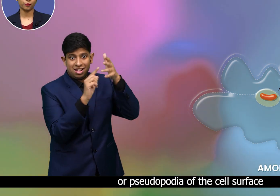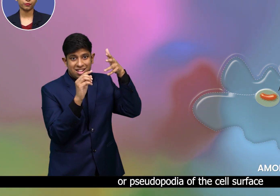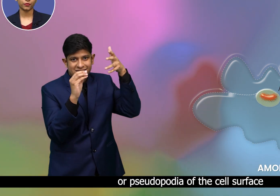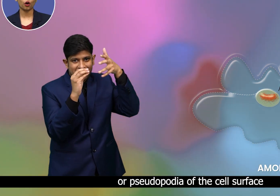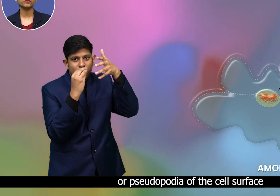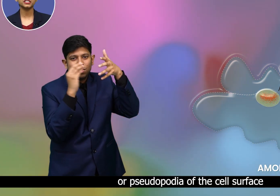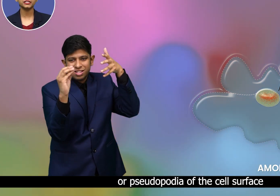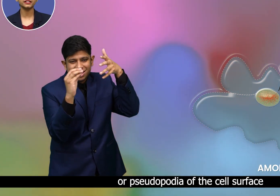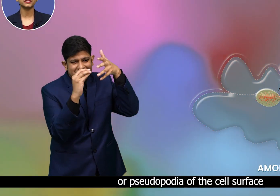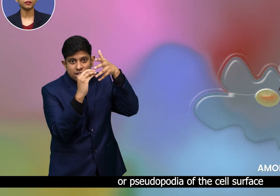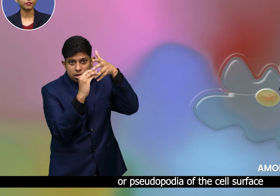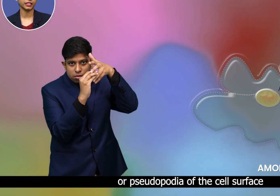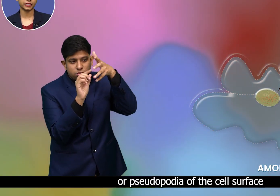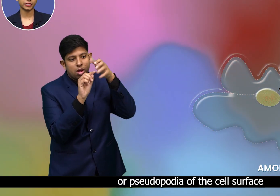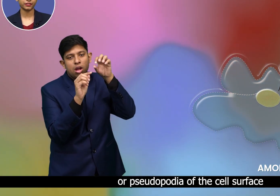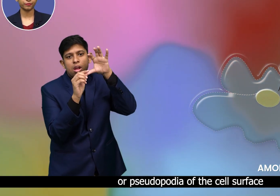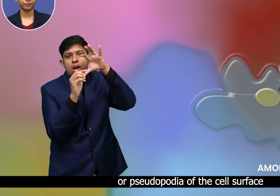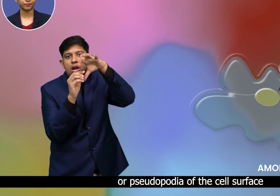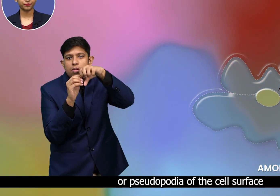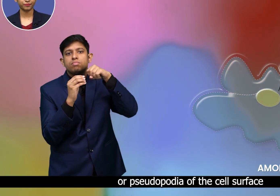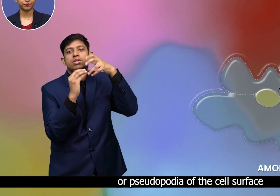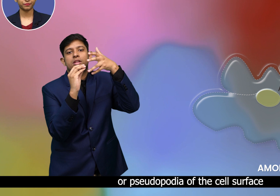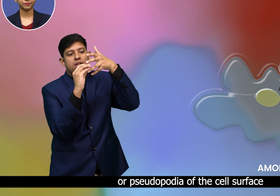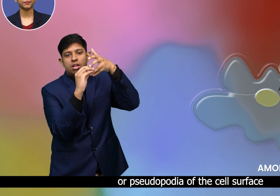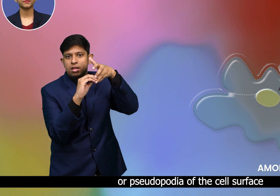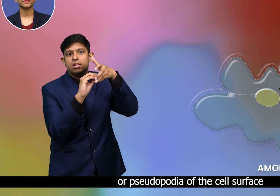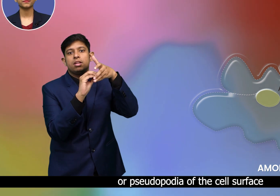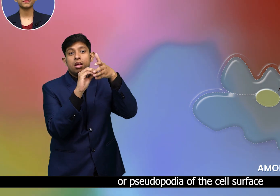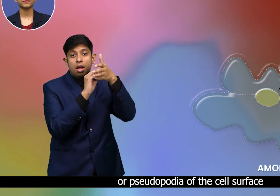pseudopodia of the cell surface,